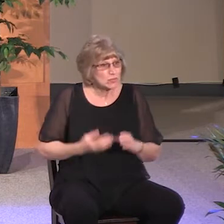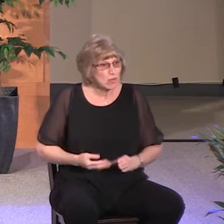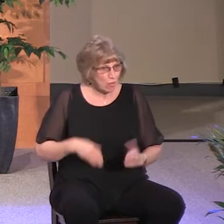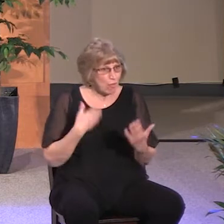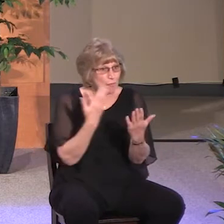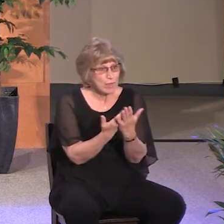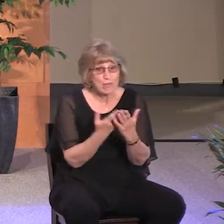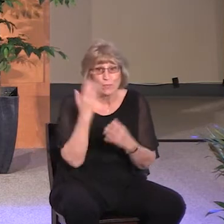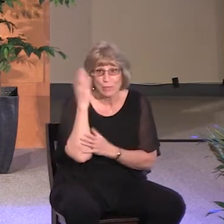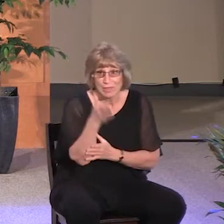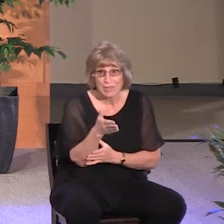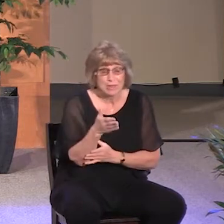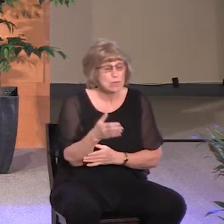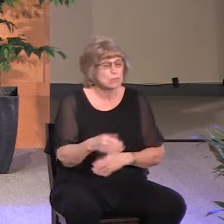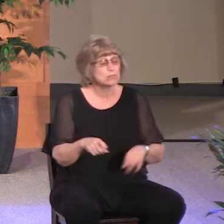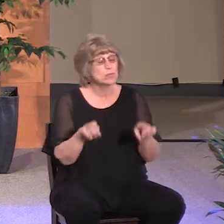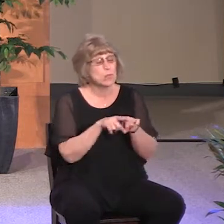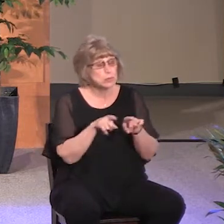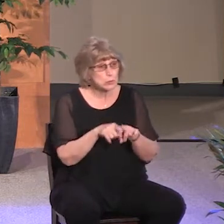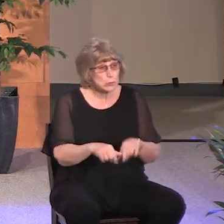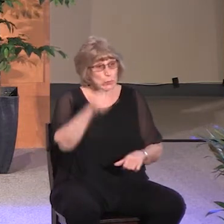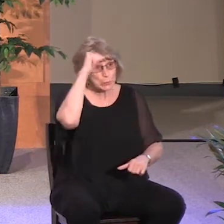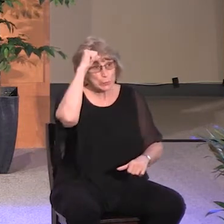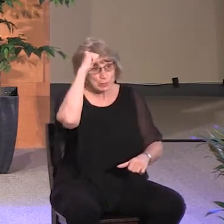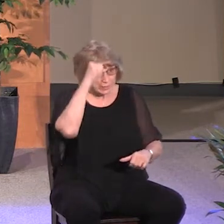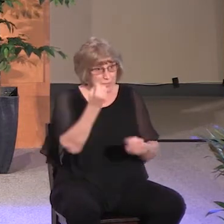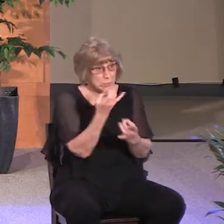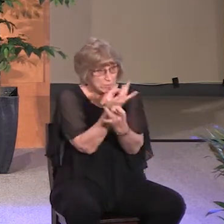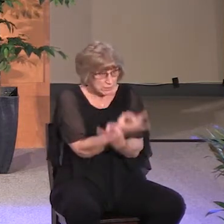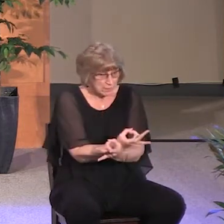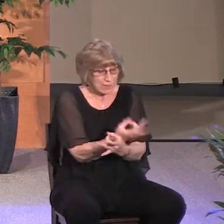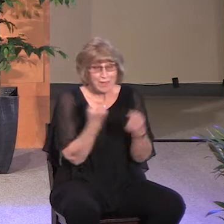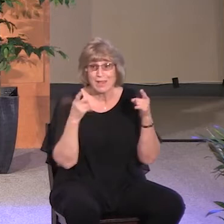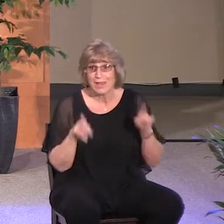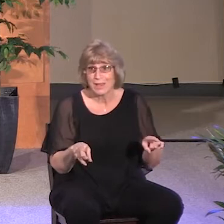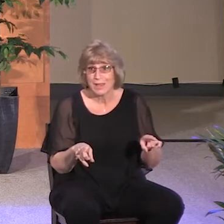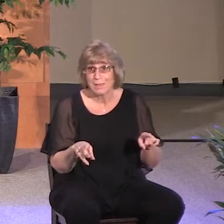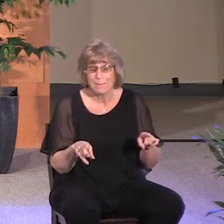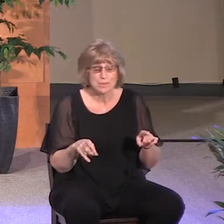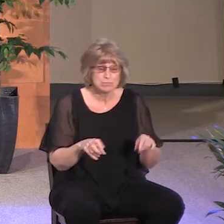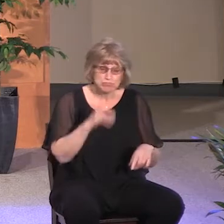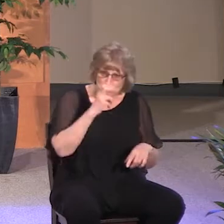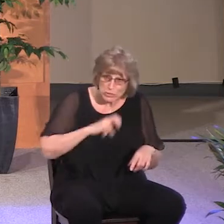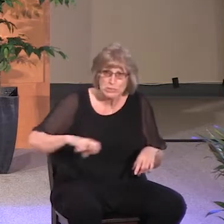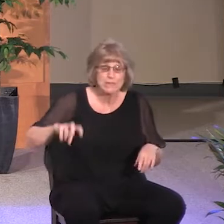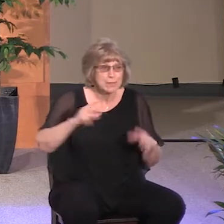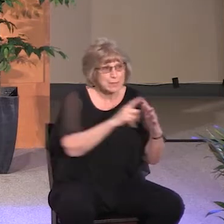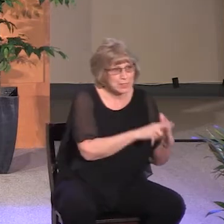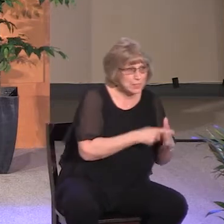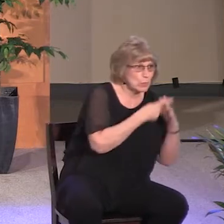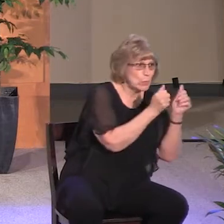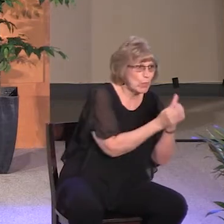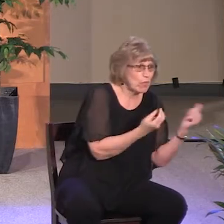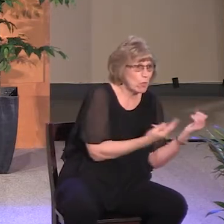And then we look to Hinduism. And it's interesting, in Hinduism, there's been a shift. So it started with the